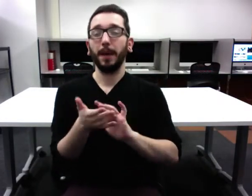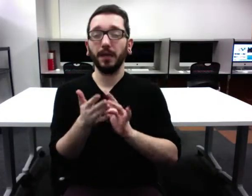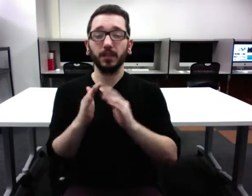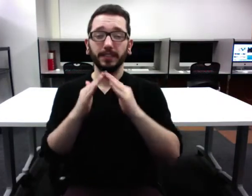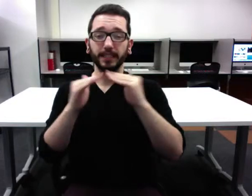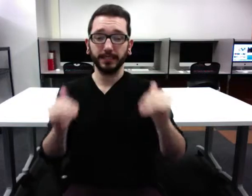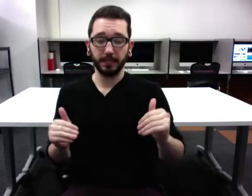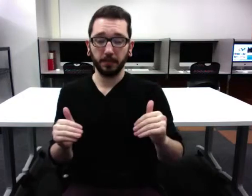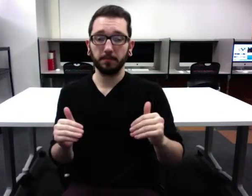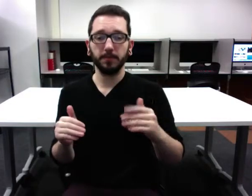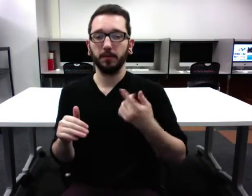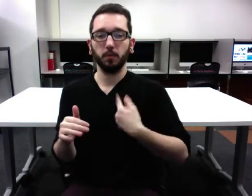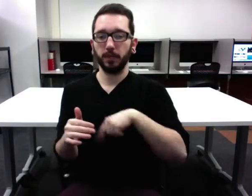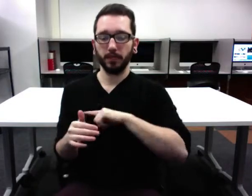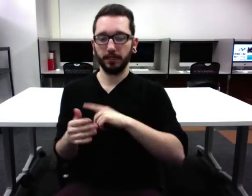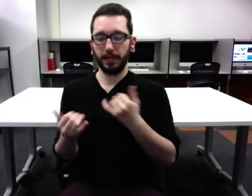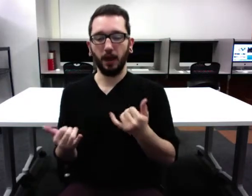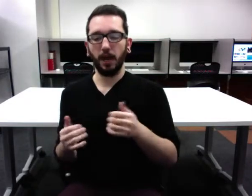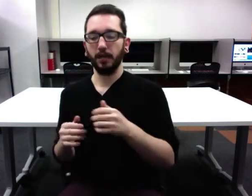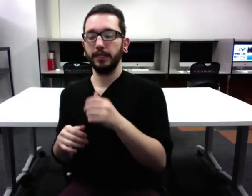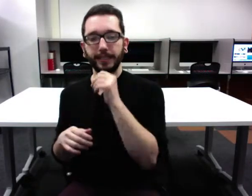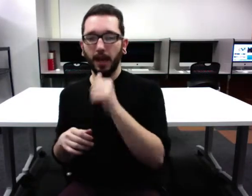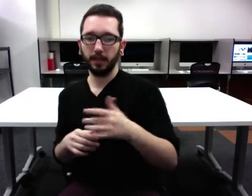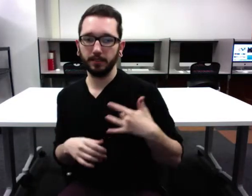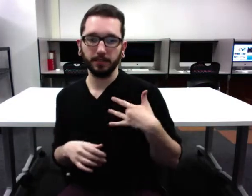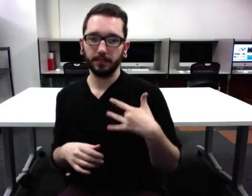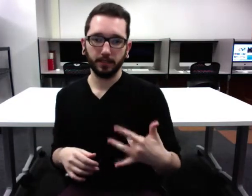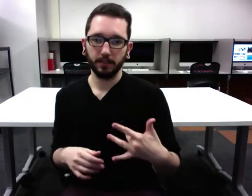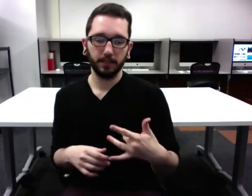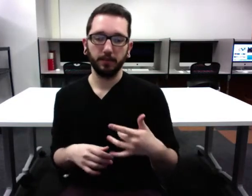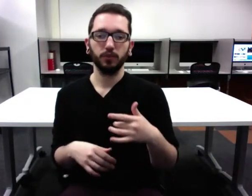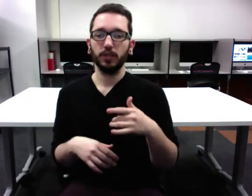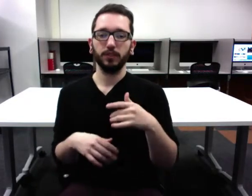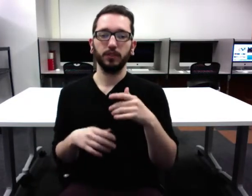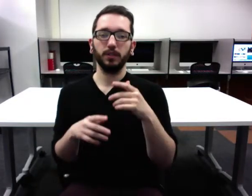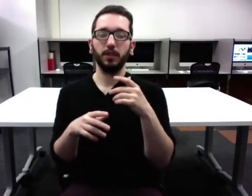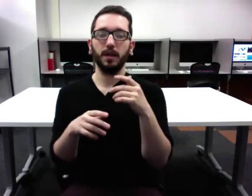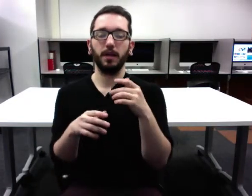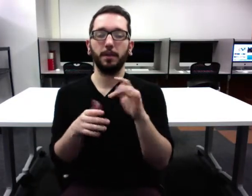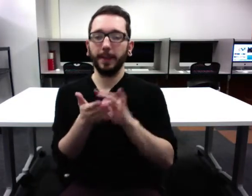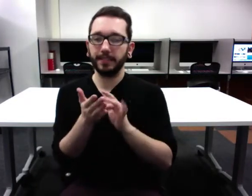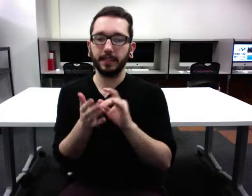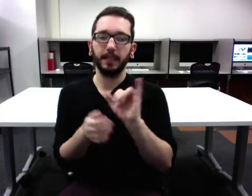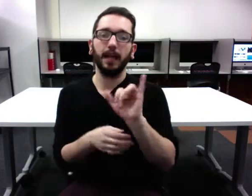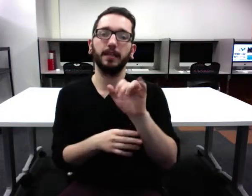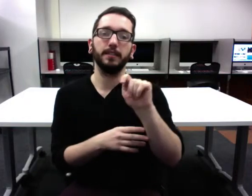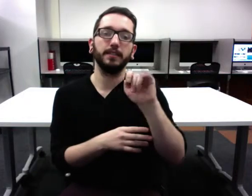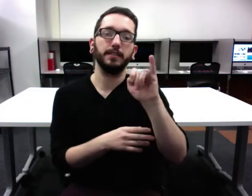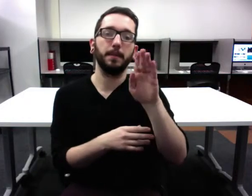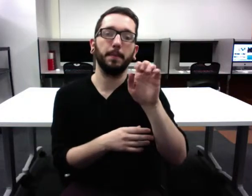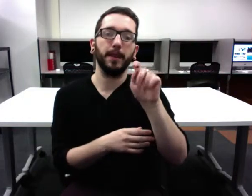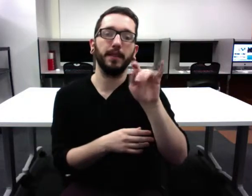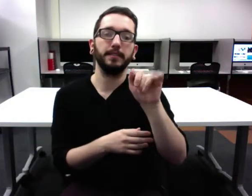of our conventional medicine, like Ayurvedic medicine, traditional Tibetan medicine, traditional Chinese medicine, and